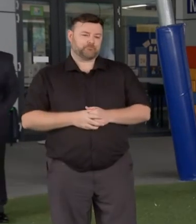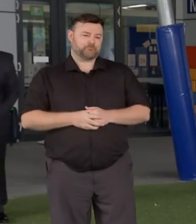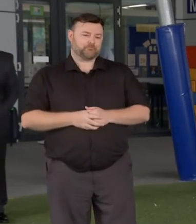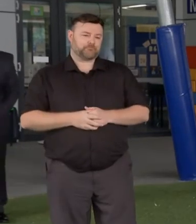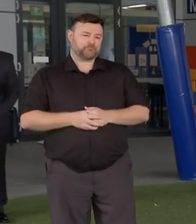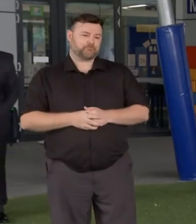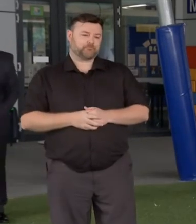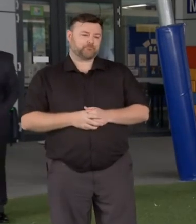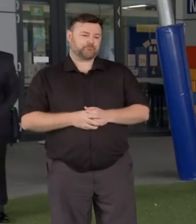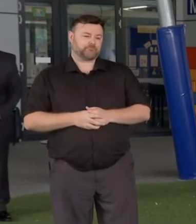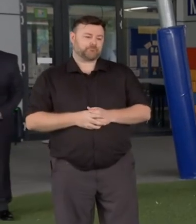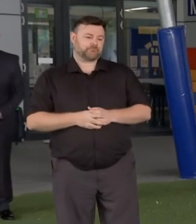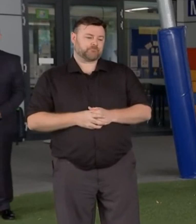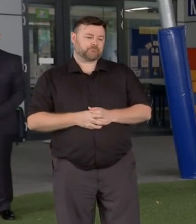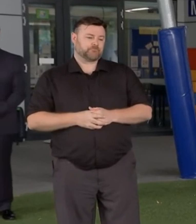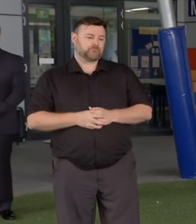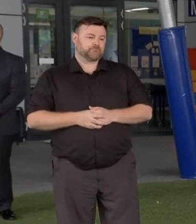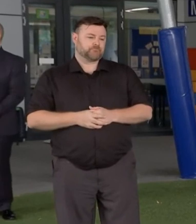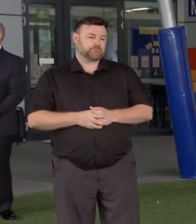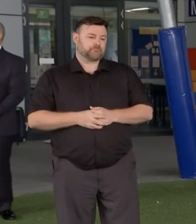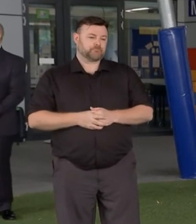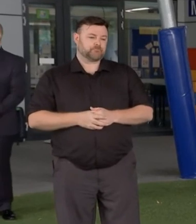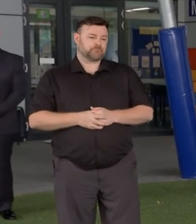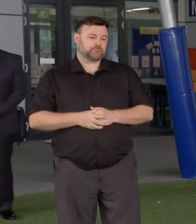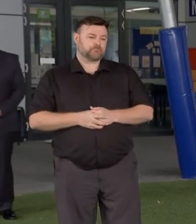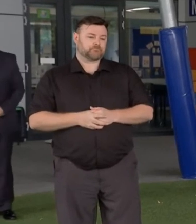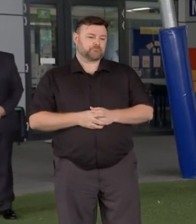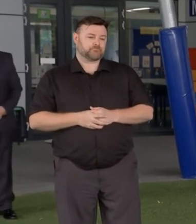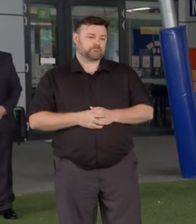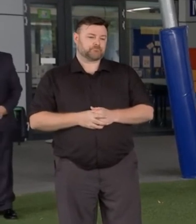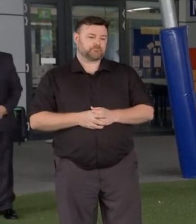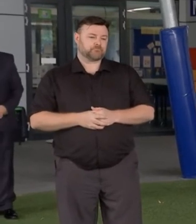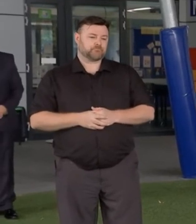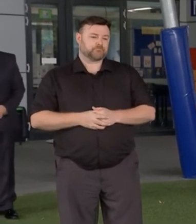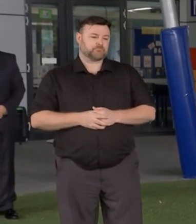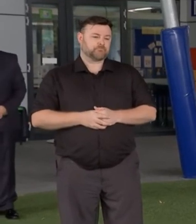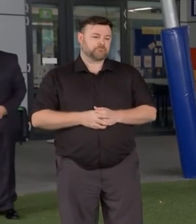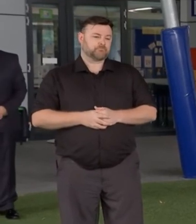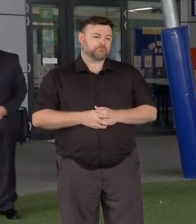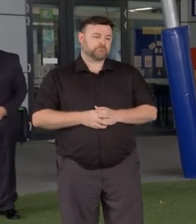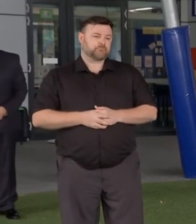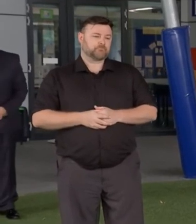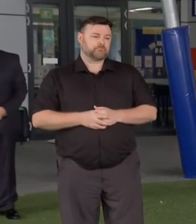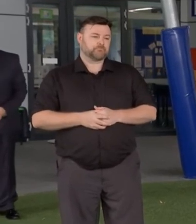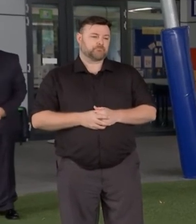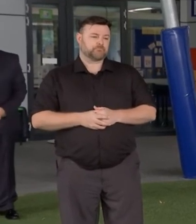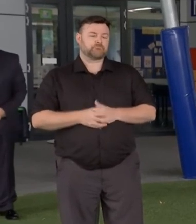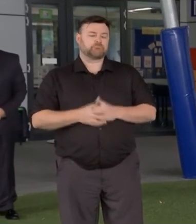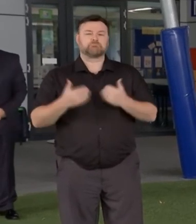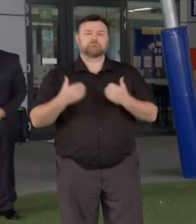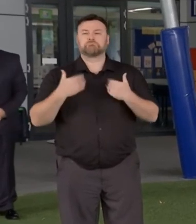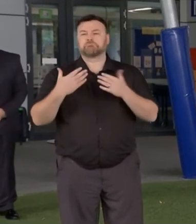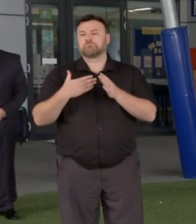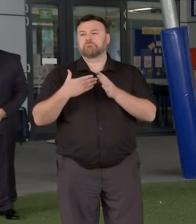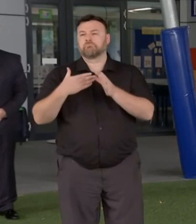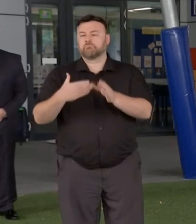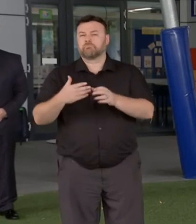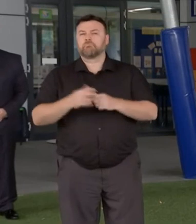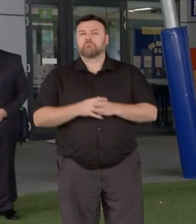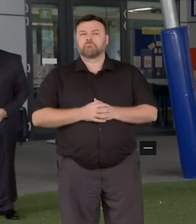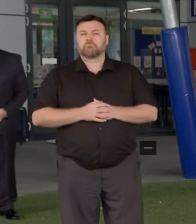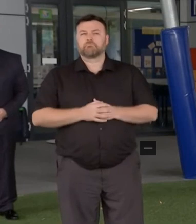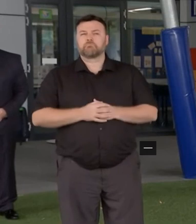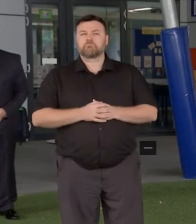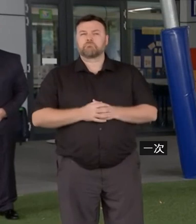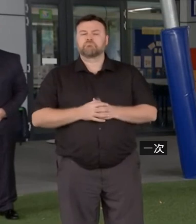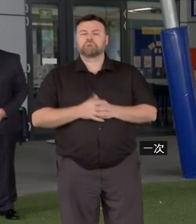schools and in classrooms? Is there predictions that you can share with us? Well, I think that we have seen an increase. If we look at